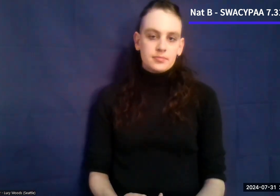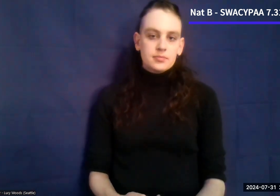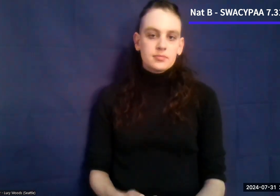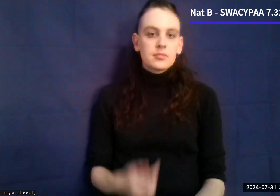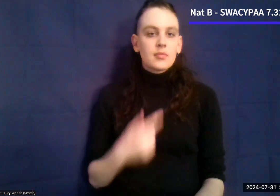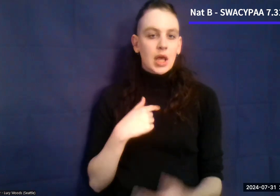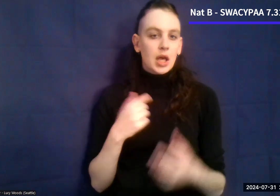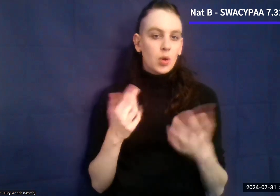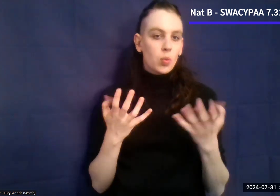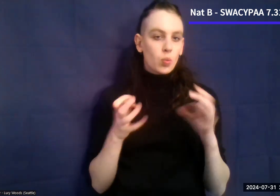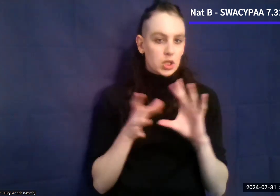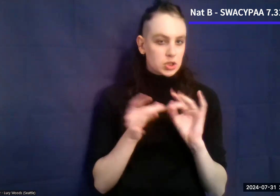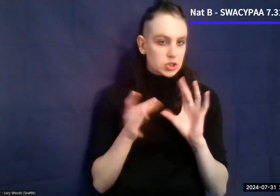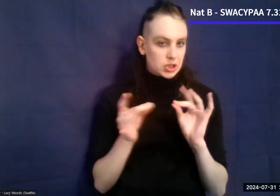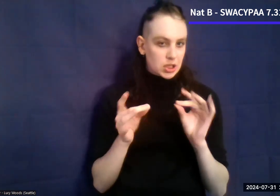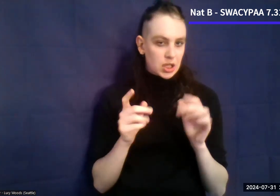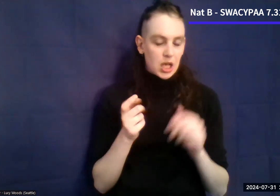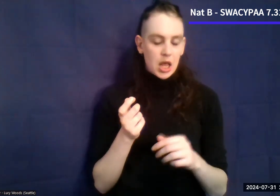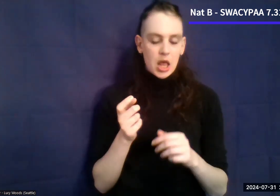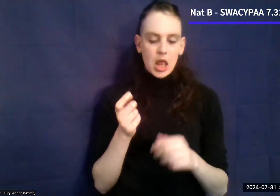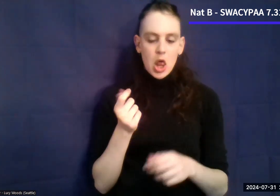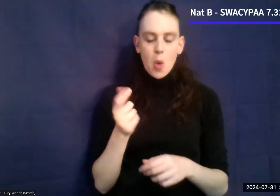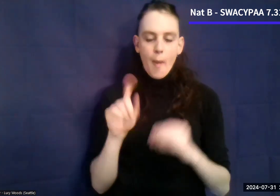little bit about my experience being sober.